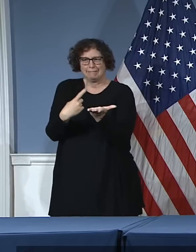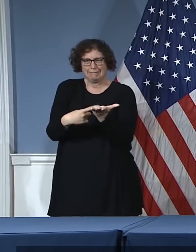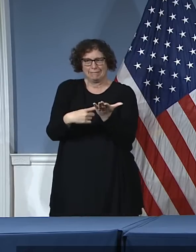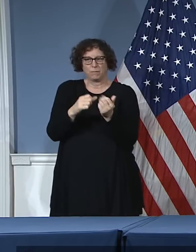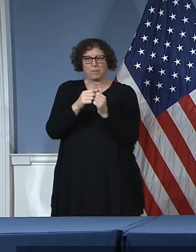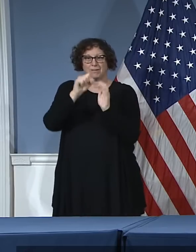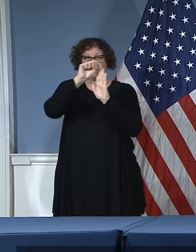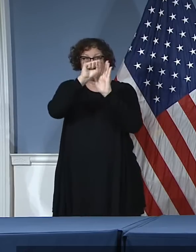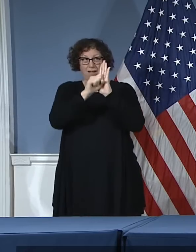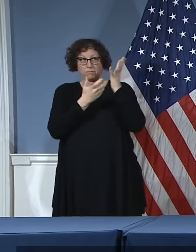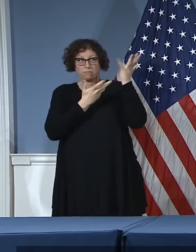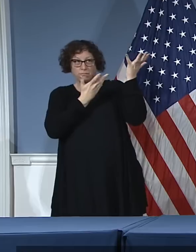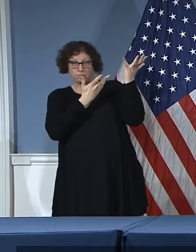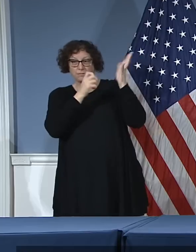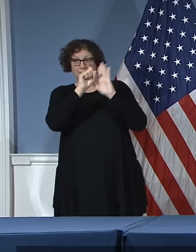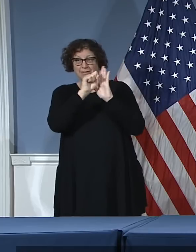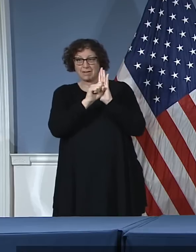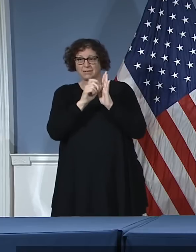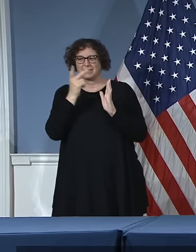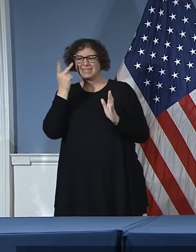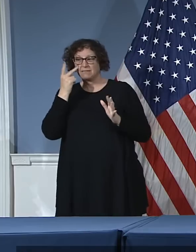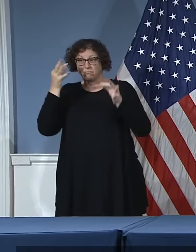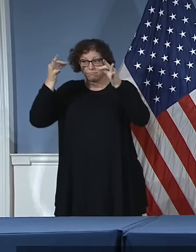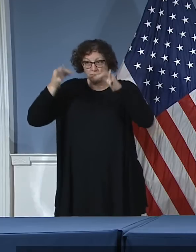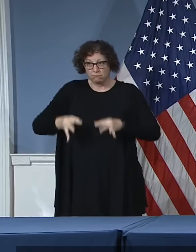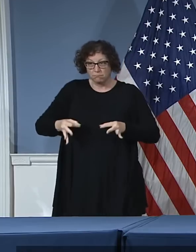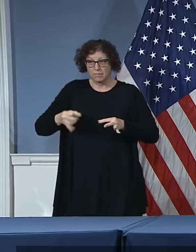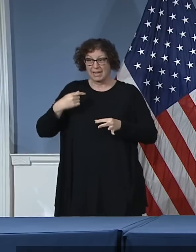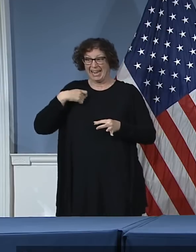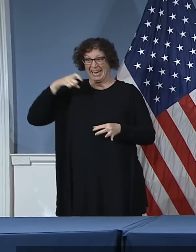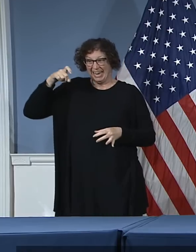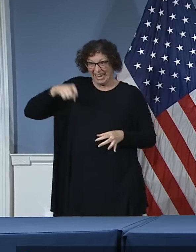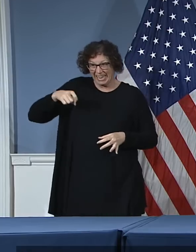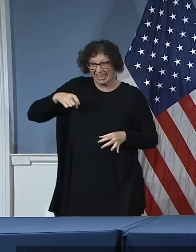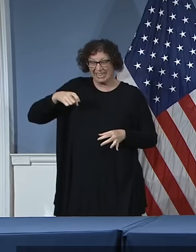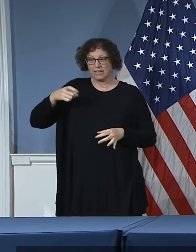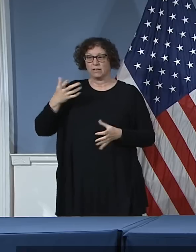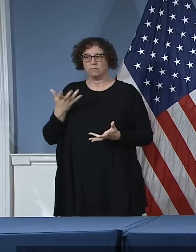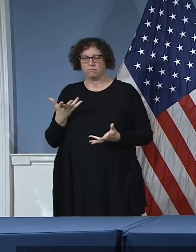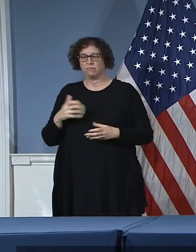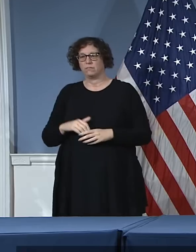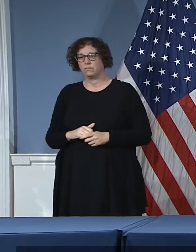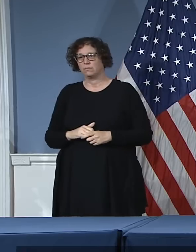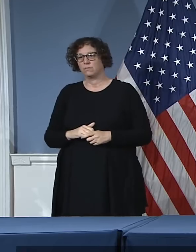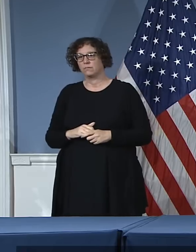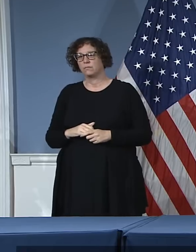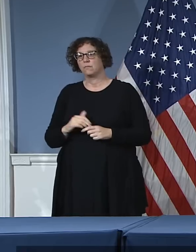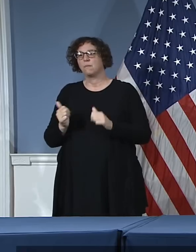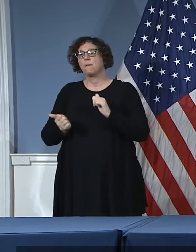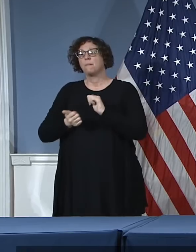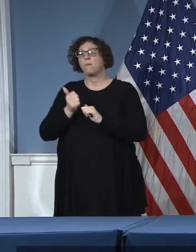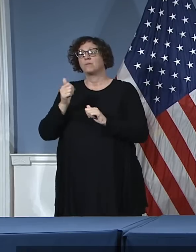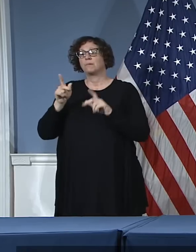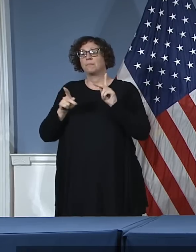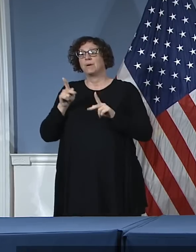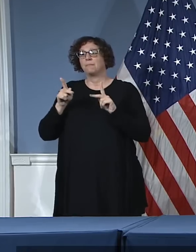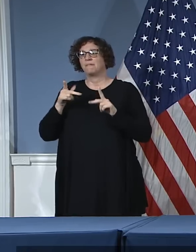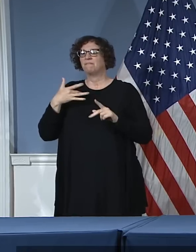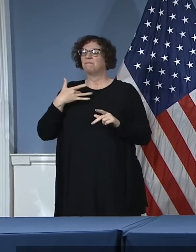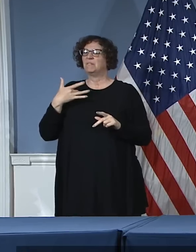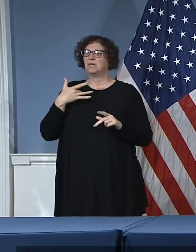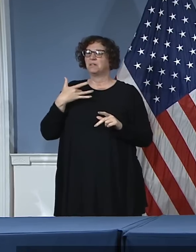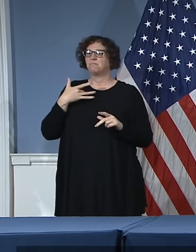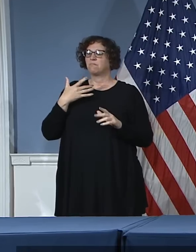think that's going to be the case. I think the number of people who truly don't get it and try and stand apart is going to be limited.